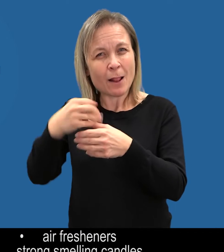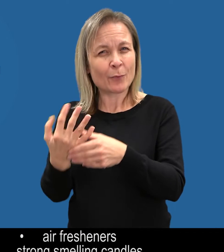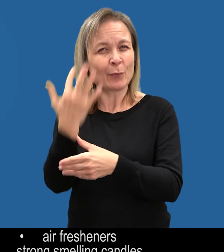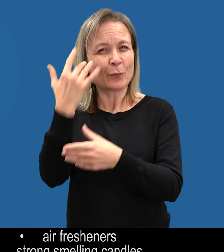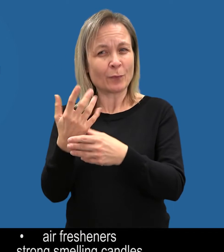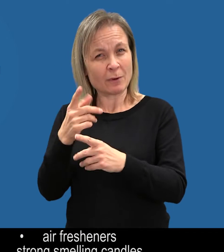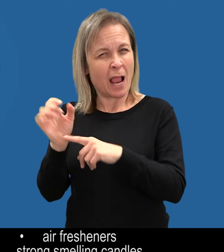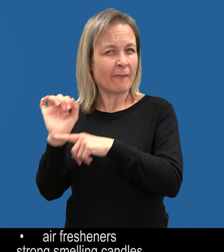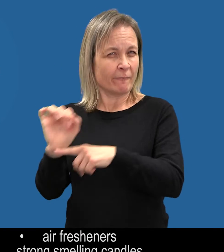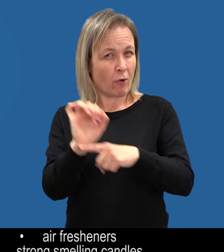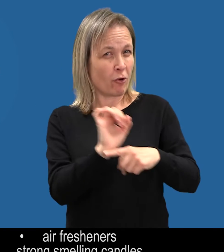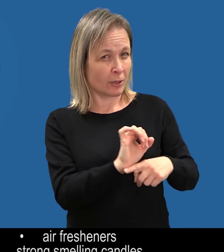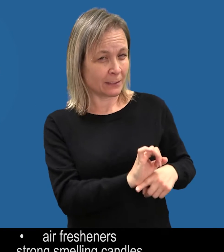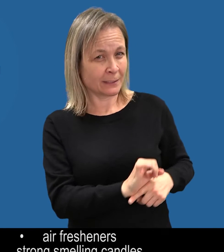strong-smelling candles,